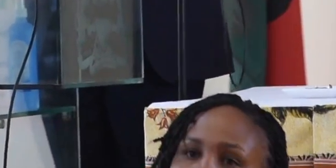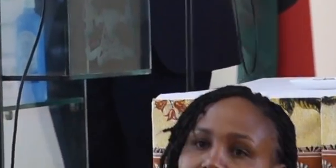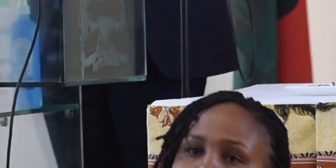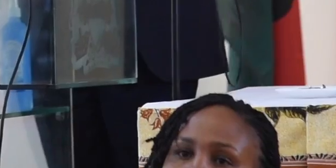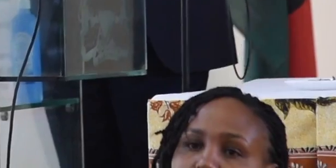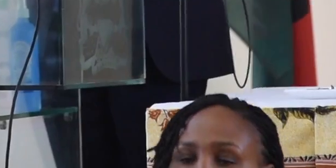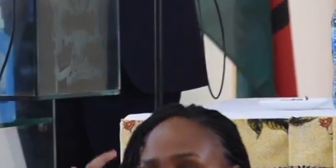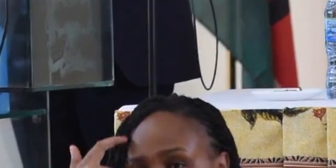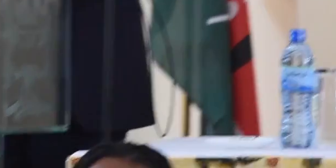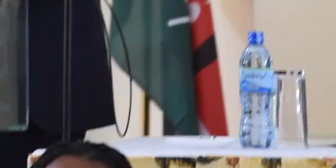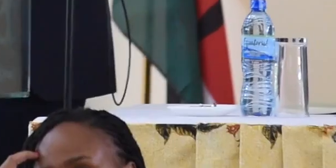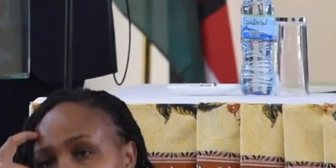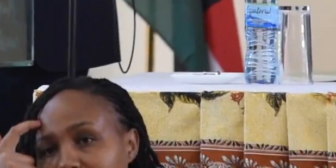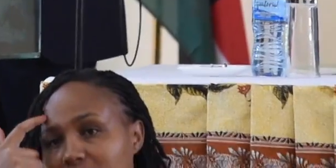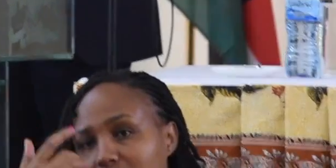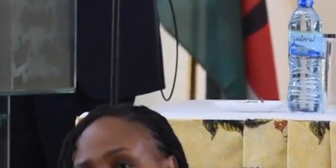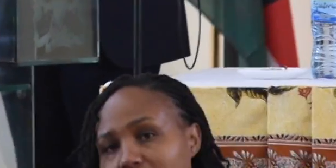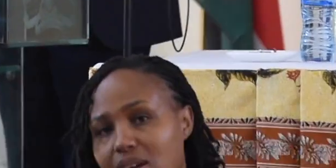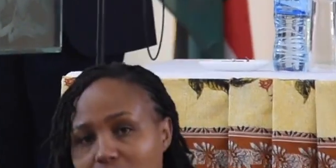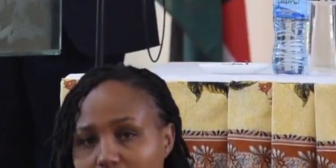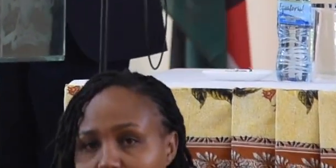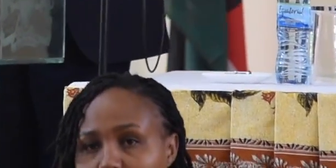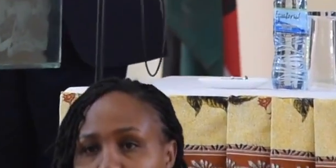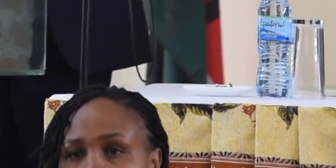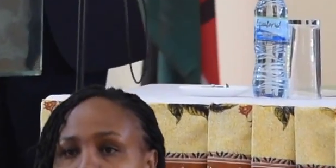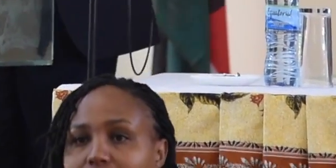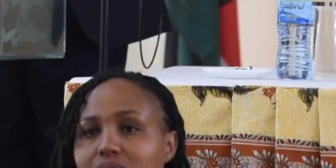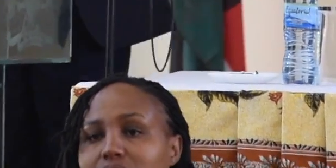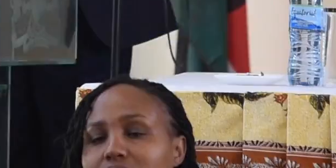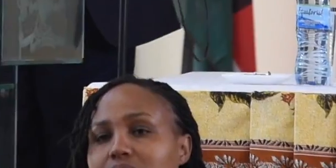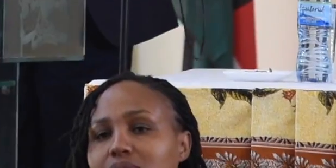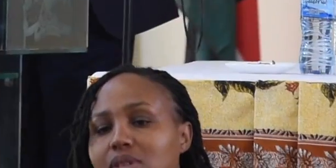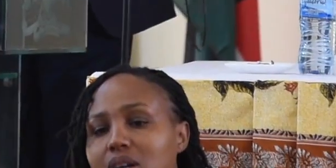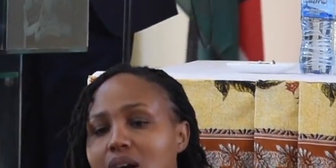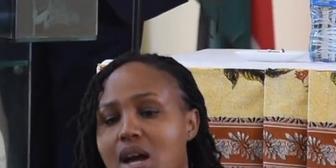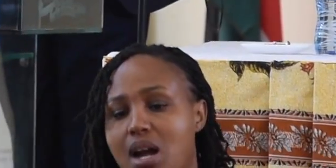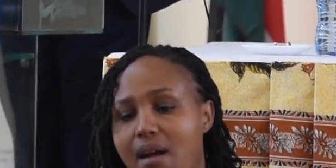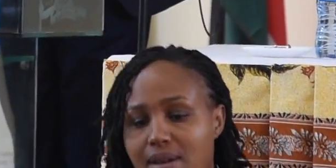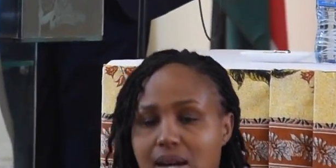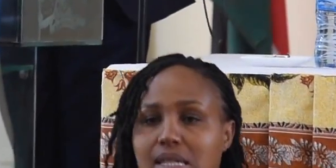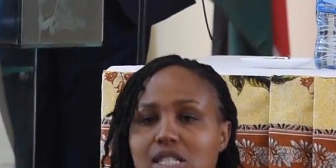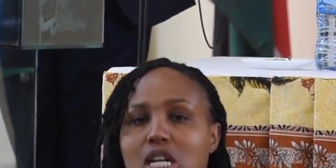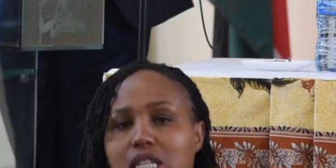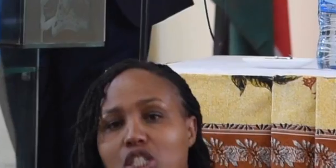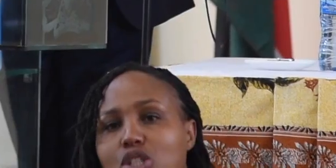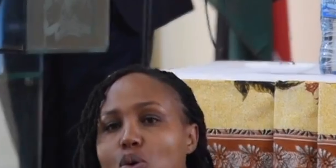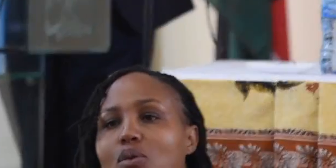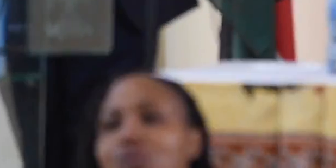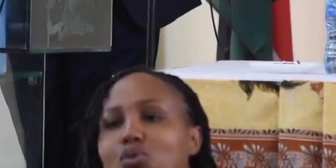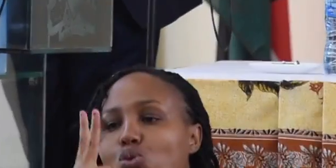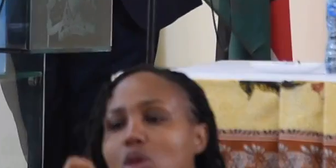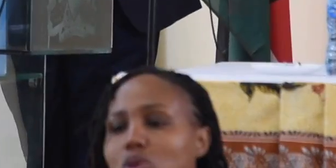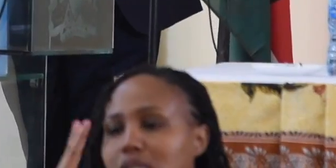I think the economic recovery strategy of